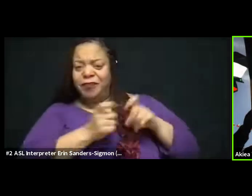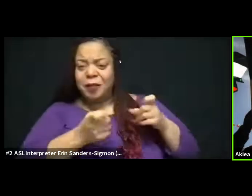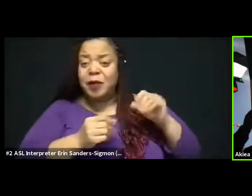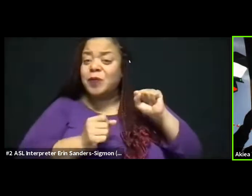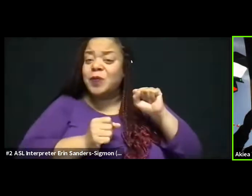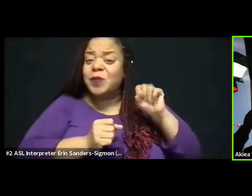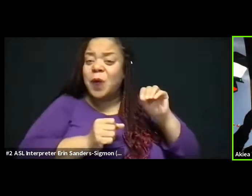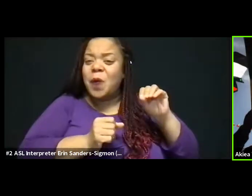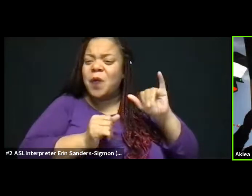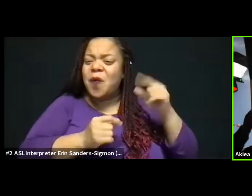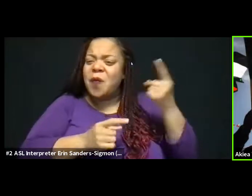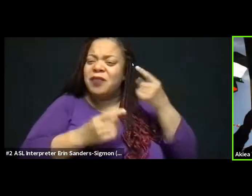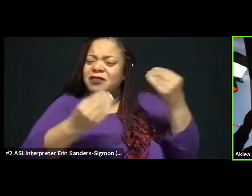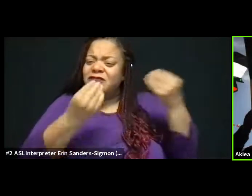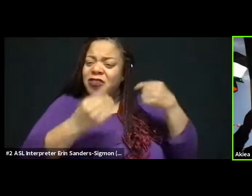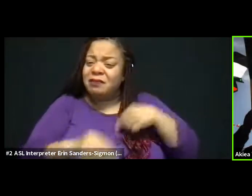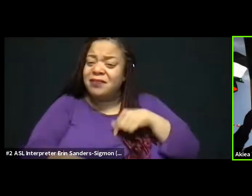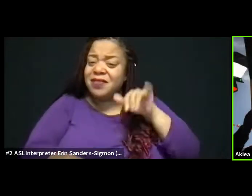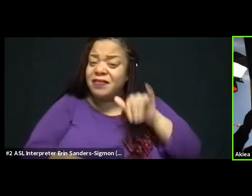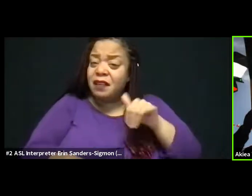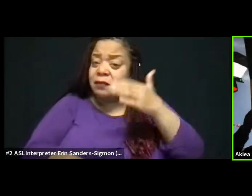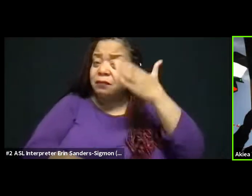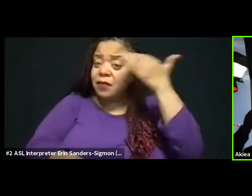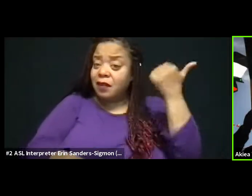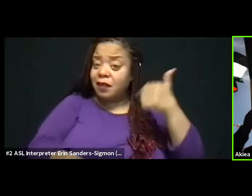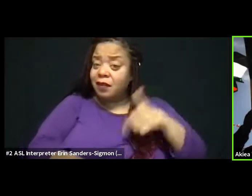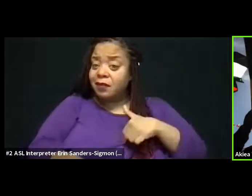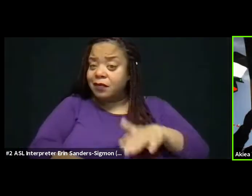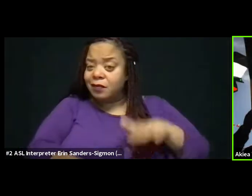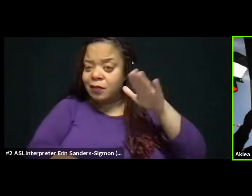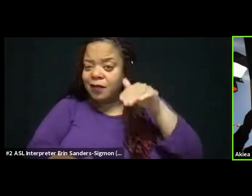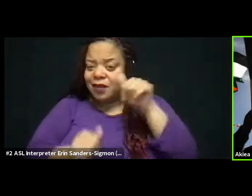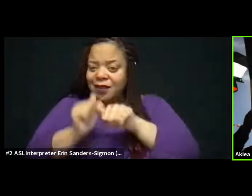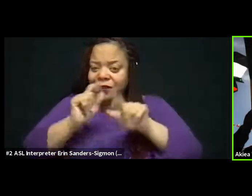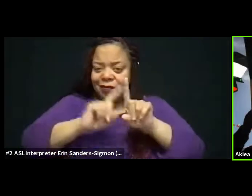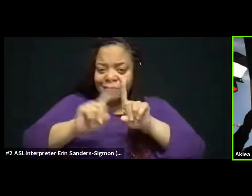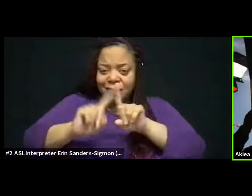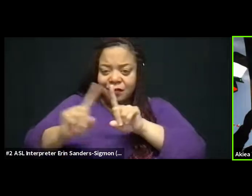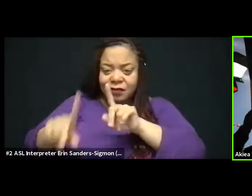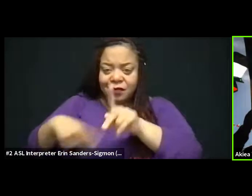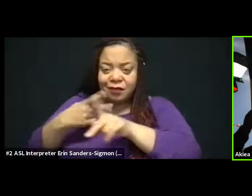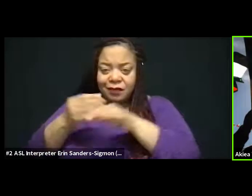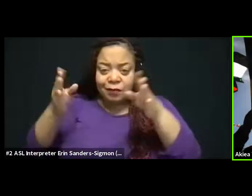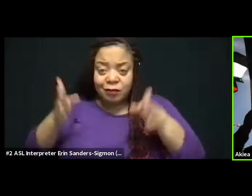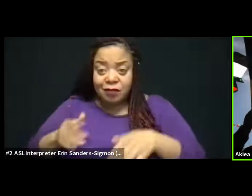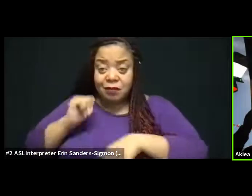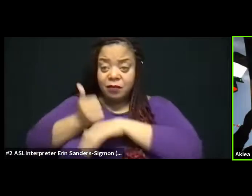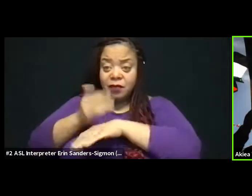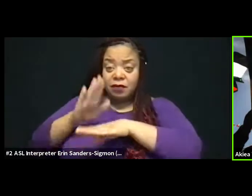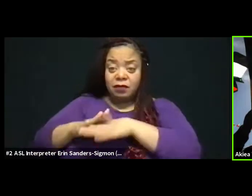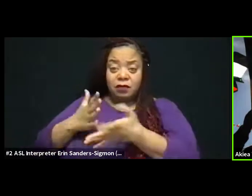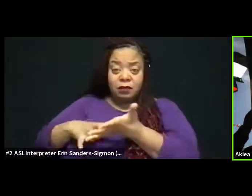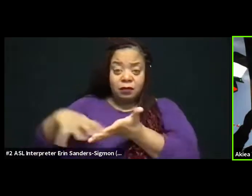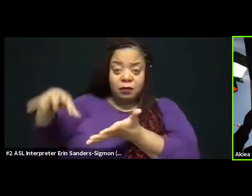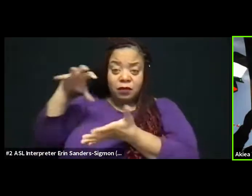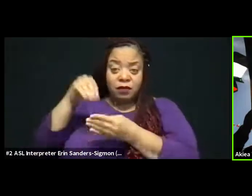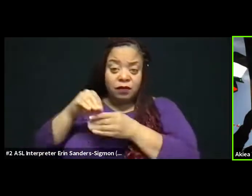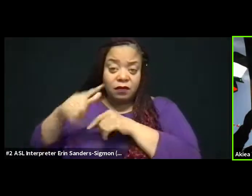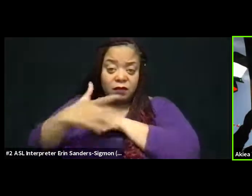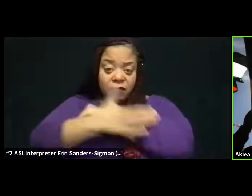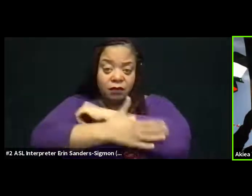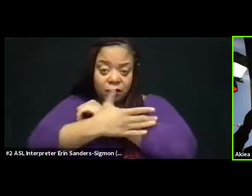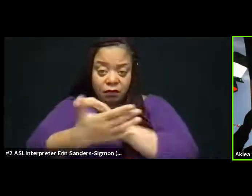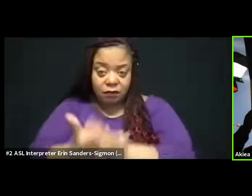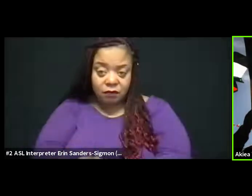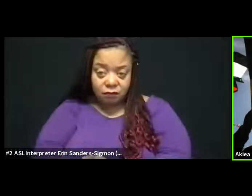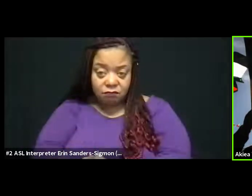grew up around every single type of person in existence, which is true, that we just